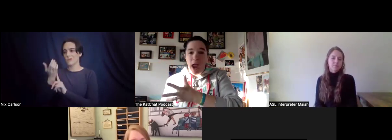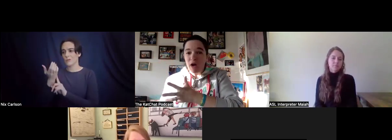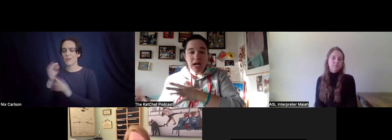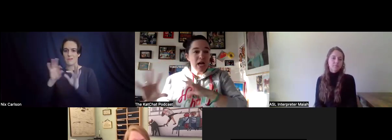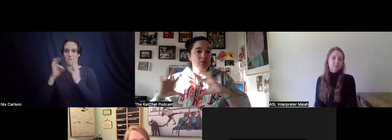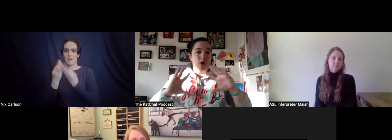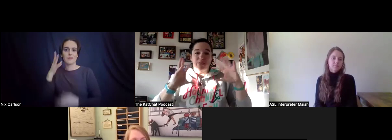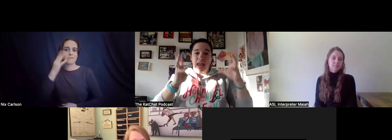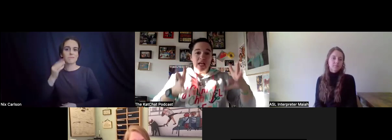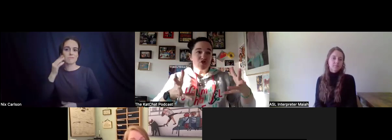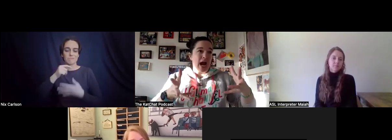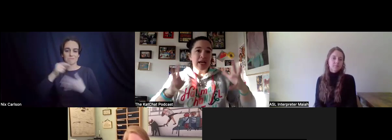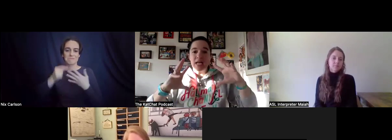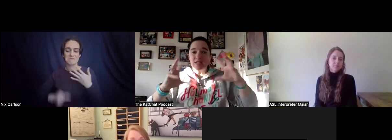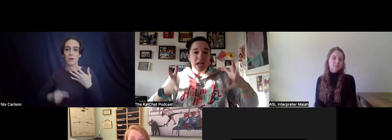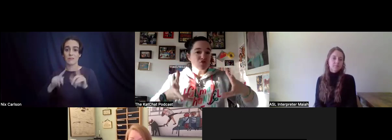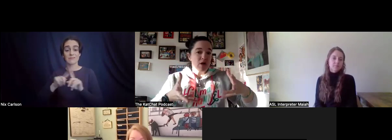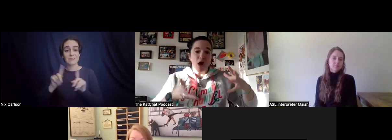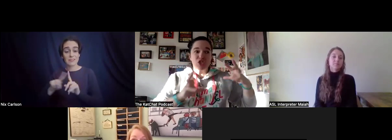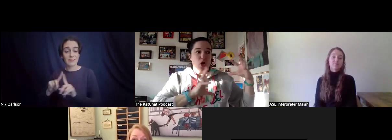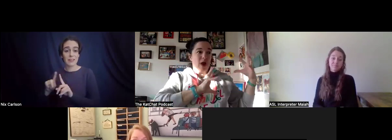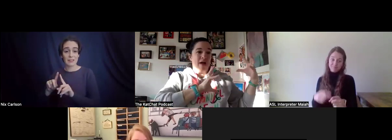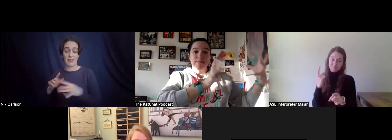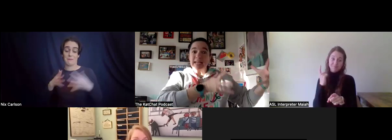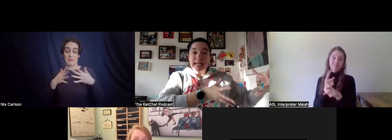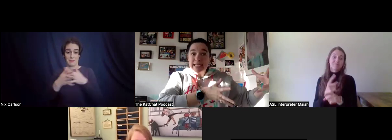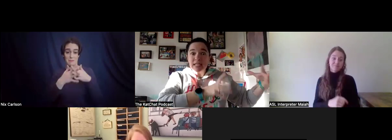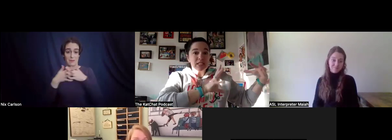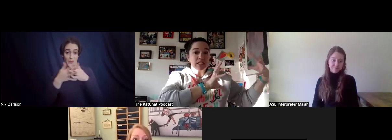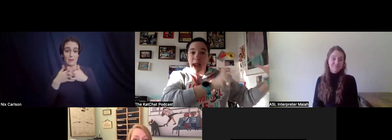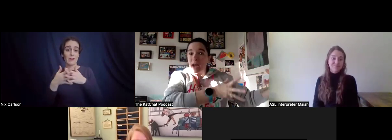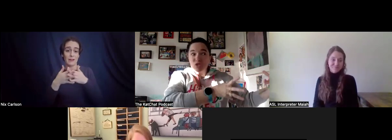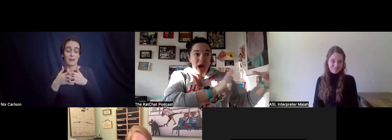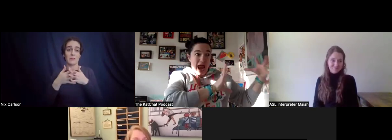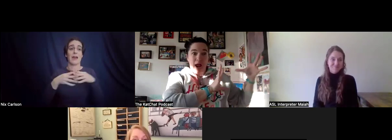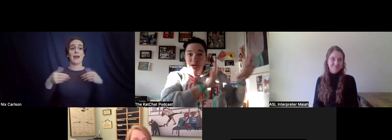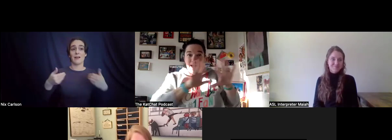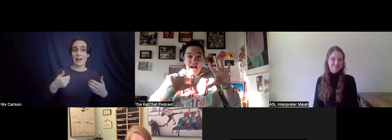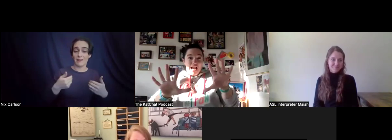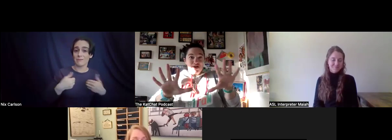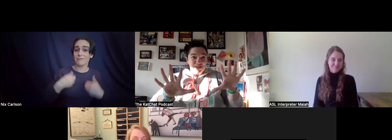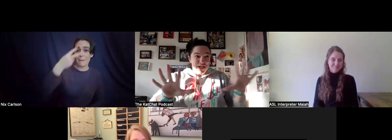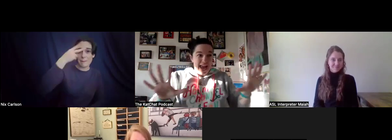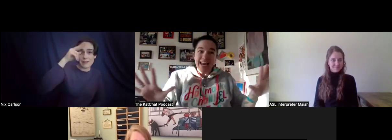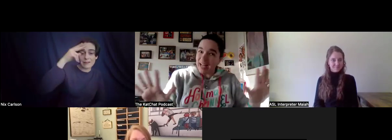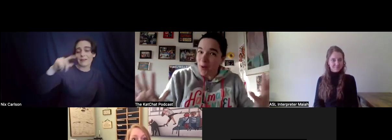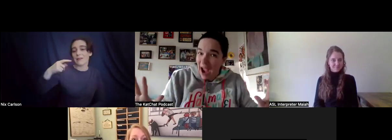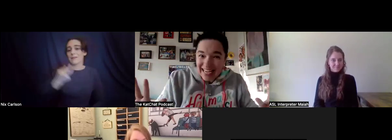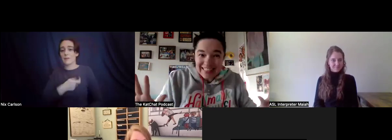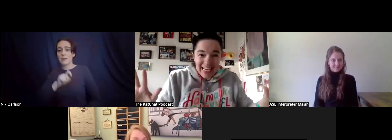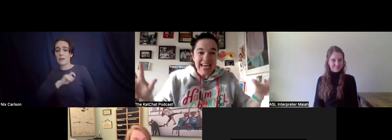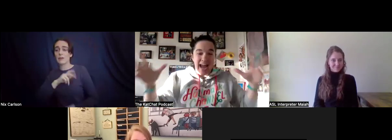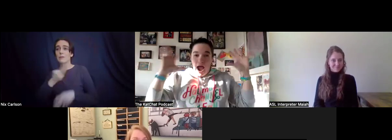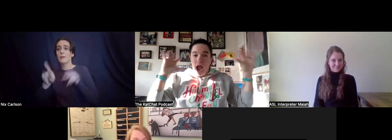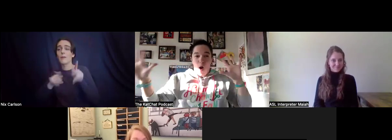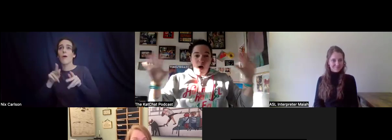African American, we have the Right, Chinese, Asian right. culture, we have the Mexican, Spanish, and we have Irish. Yeah, so I